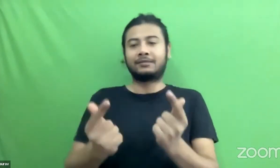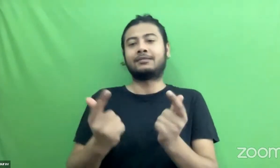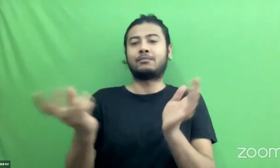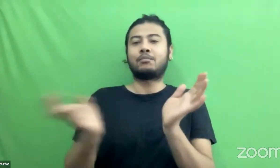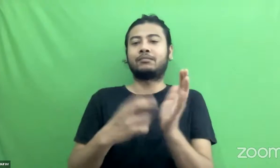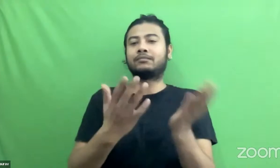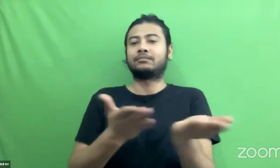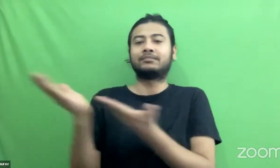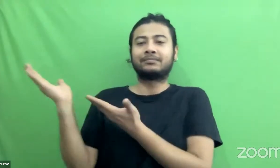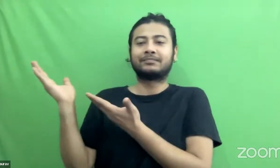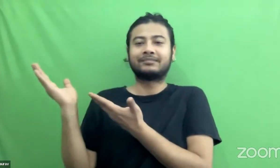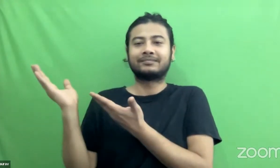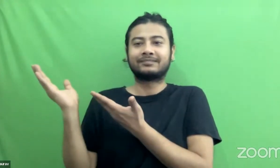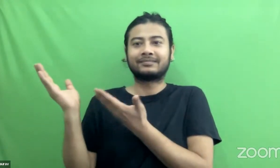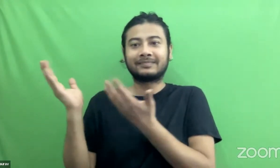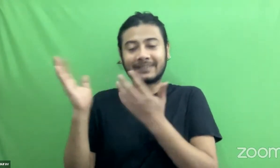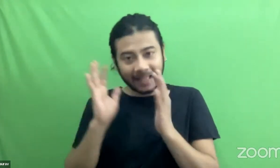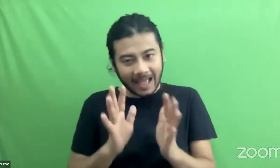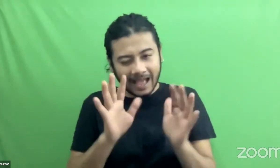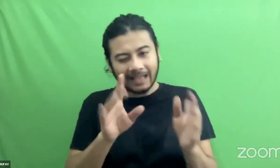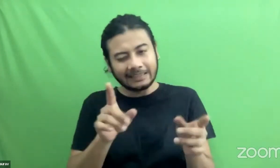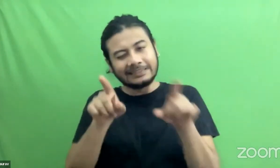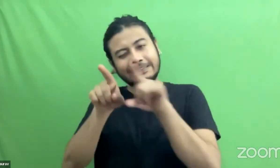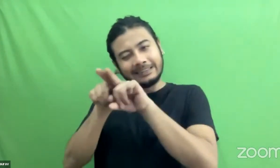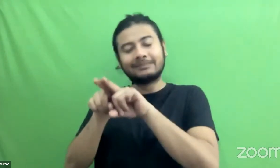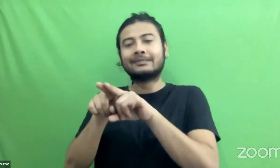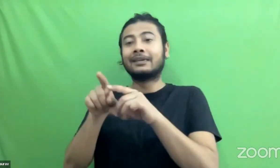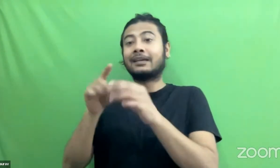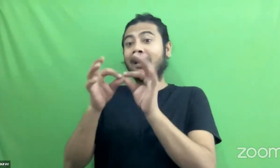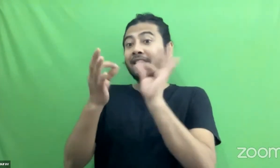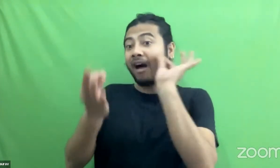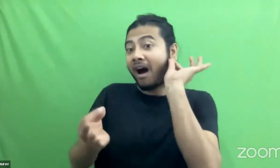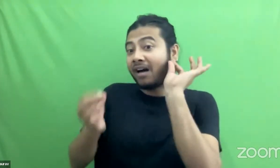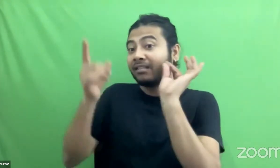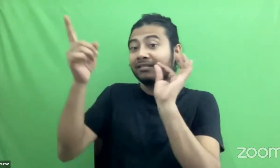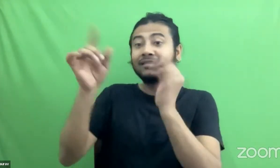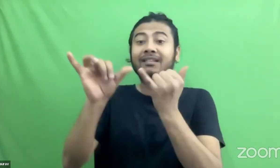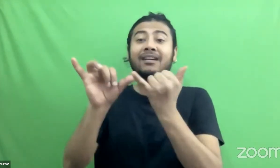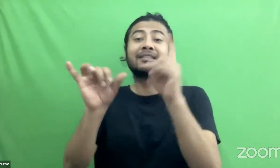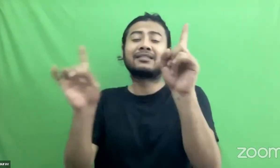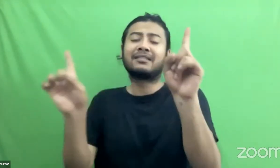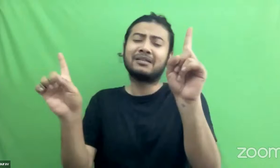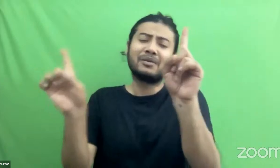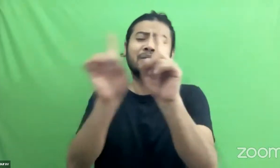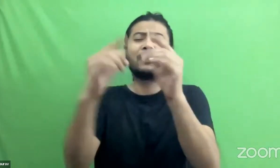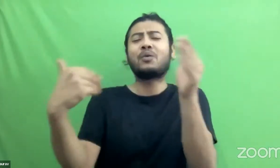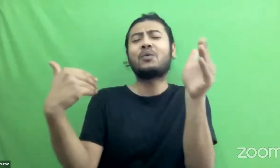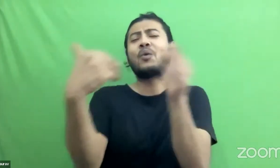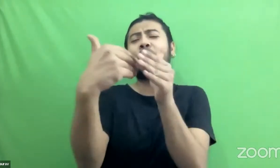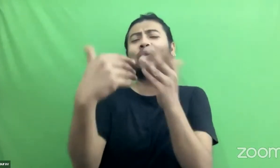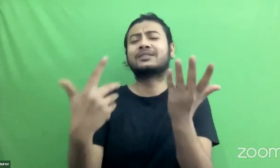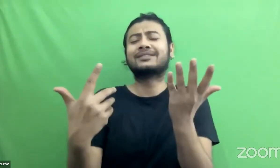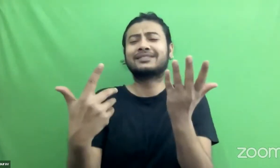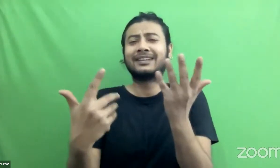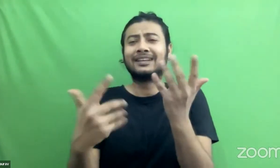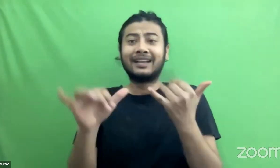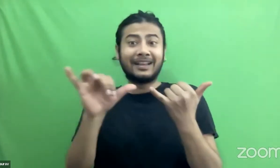close to Krishna. She is topmost devotee of Krishna. So if we want to